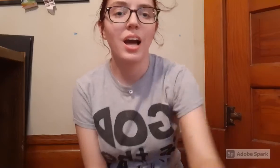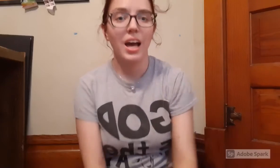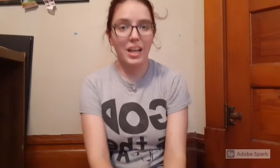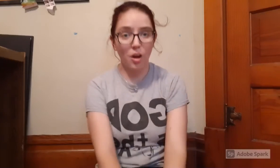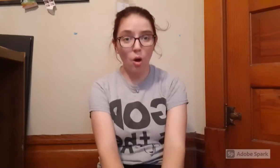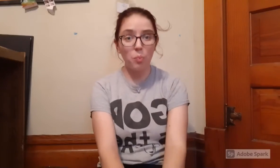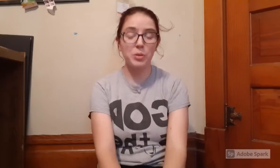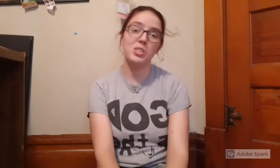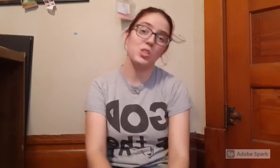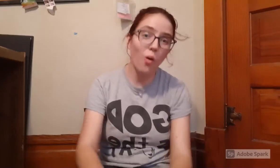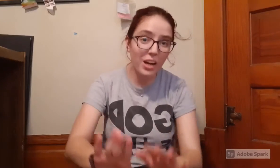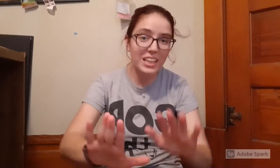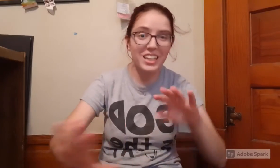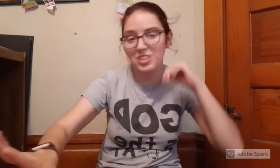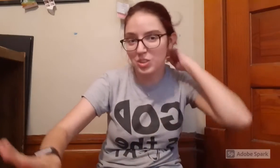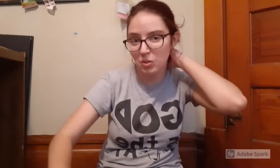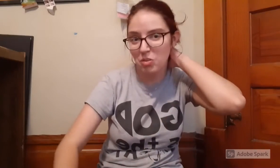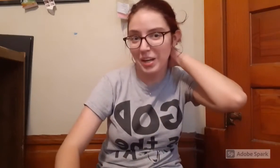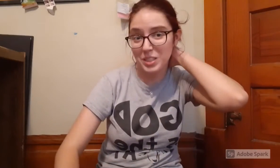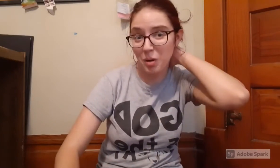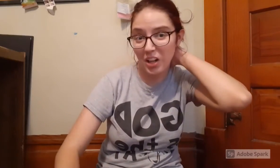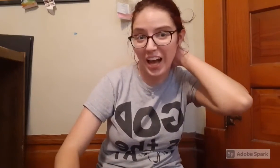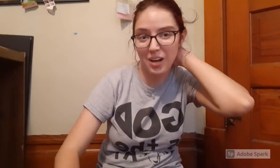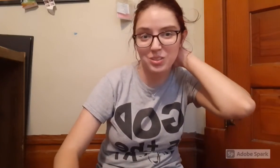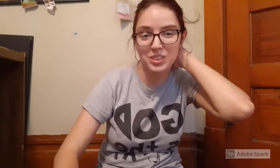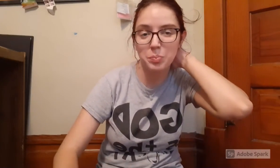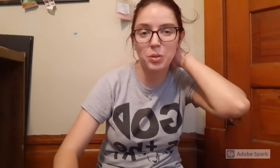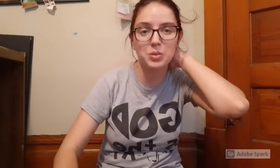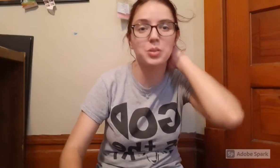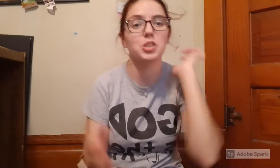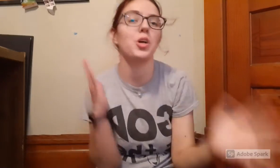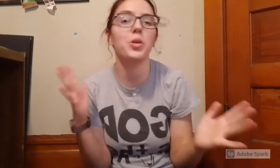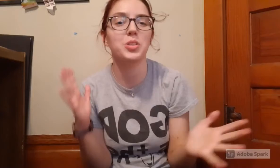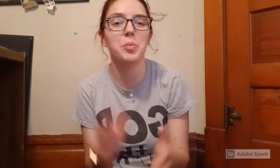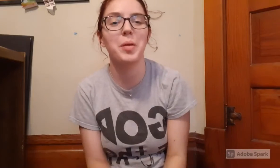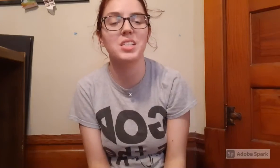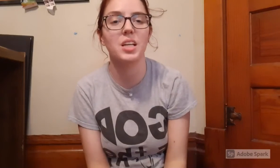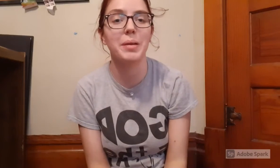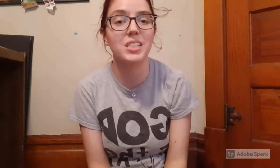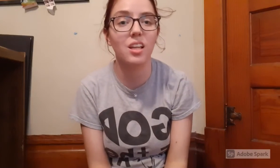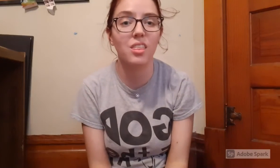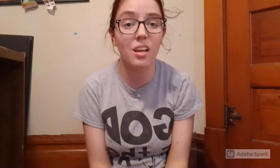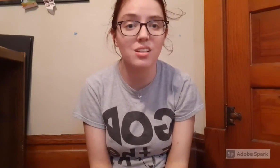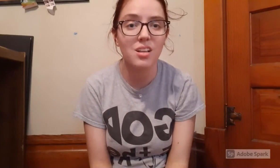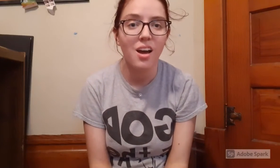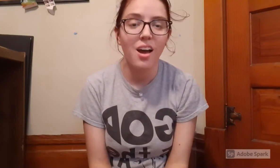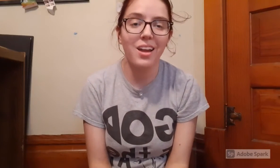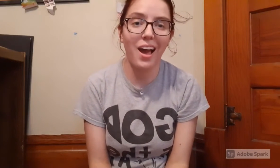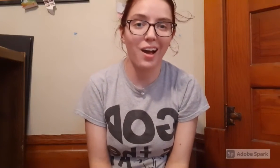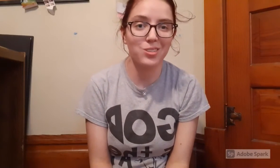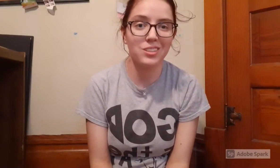And I hope you enjoyed that little tour of my small house, but also to show you some amazing basic things in a house that